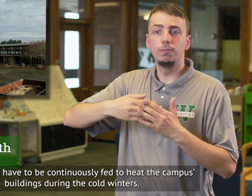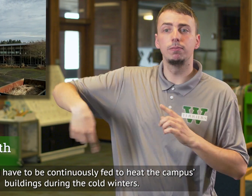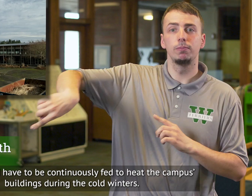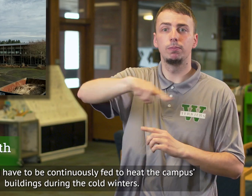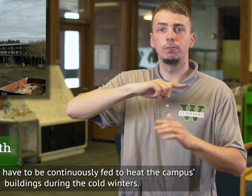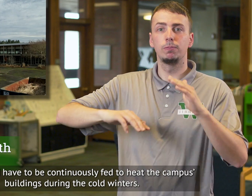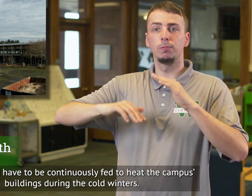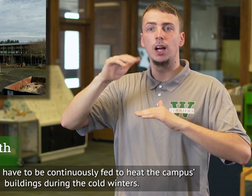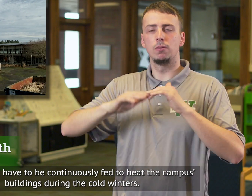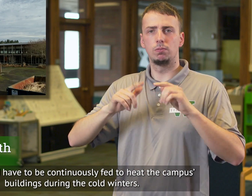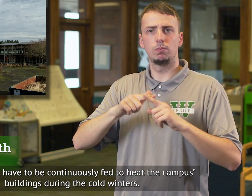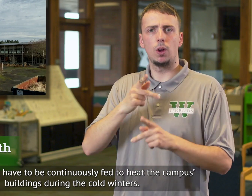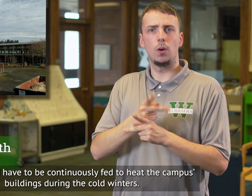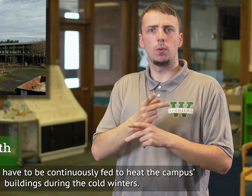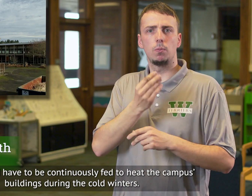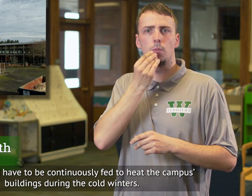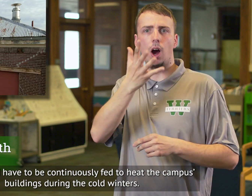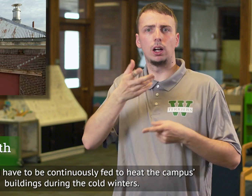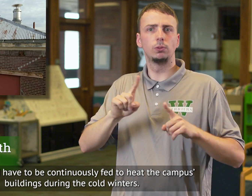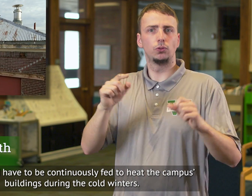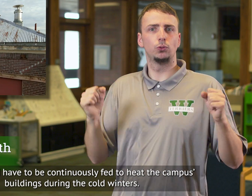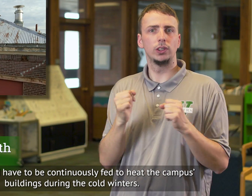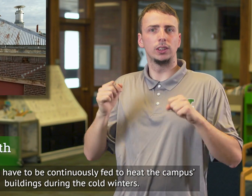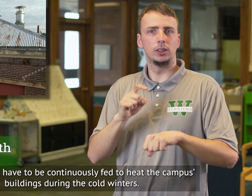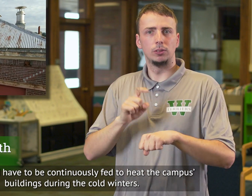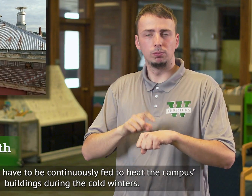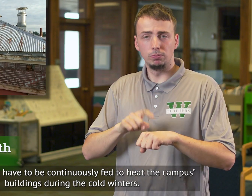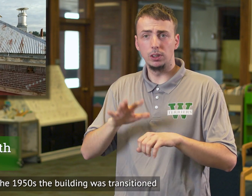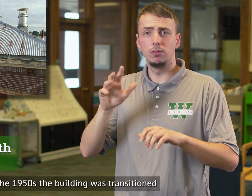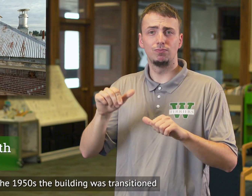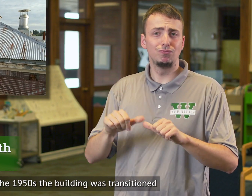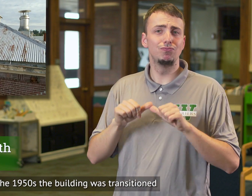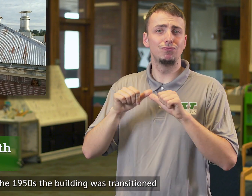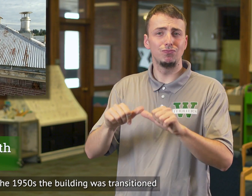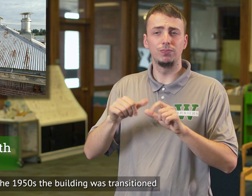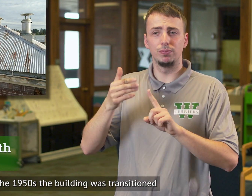the campus's buildings during the cold winters.